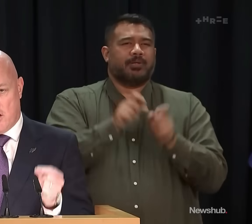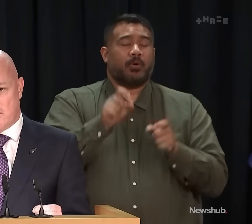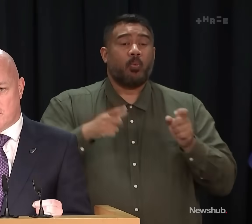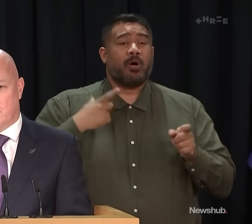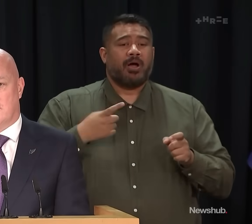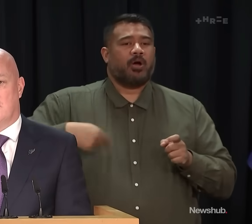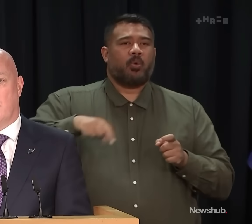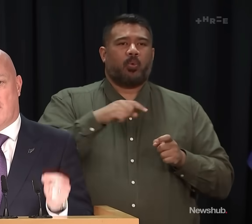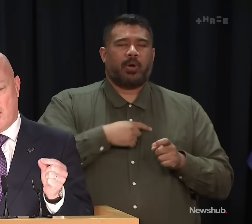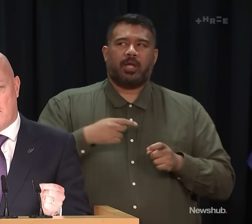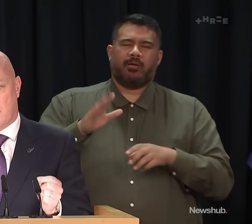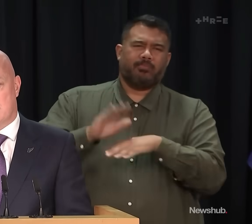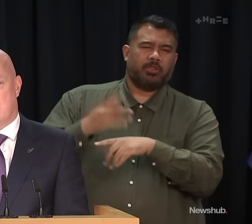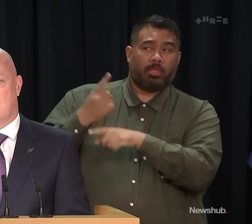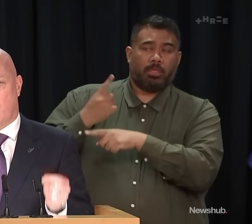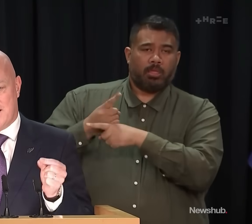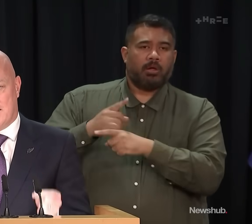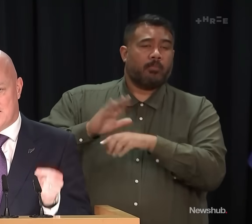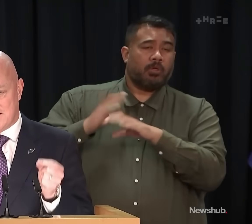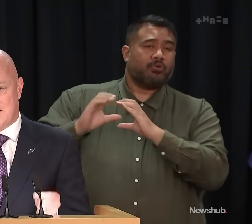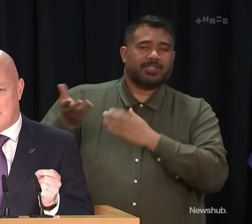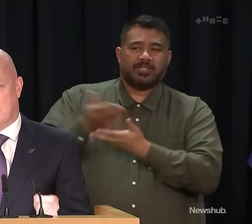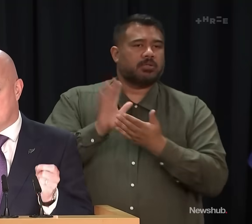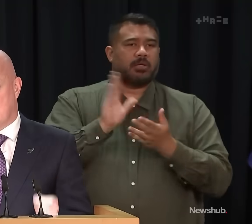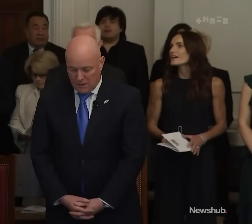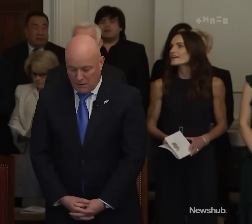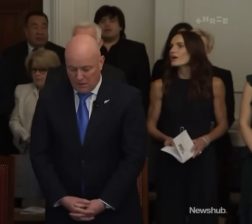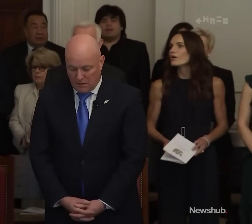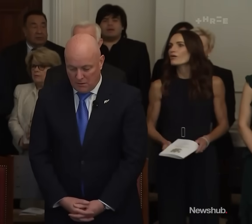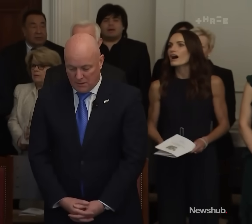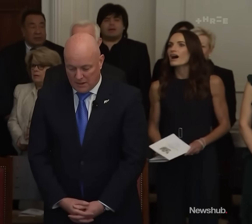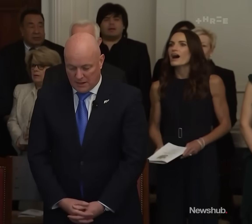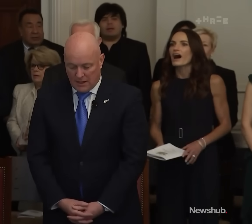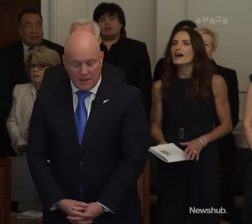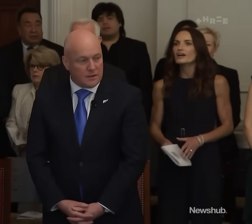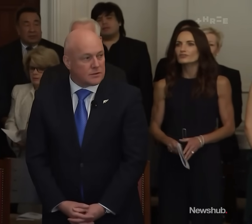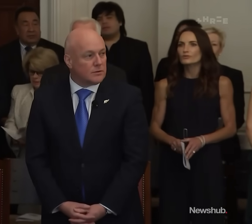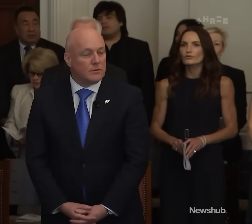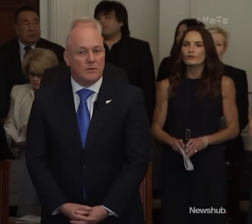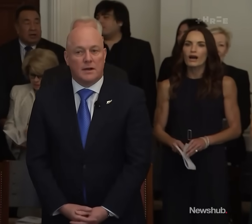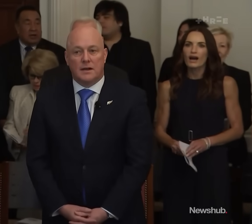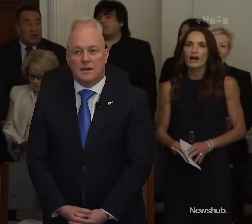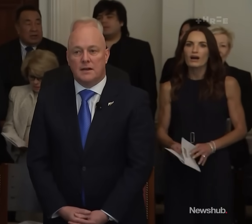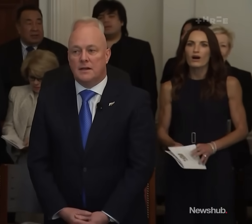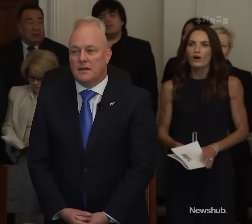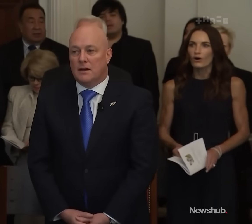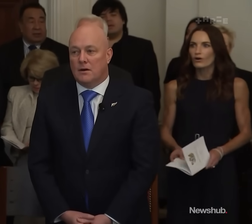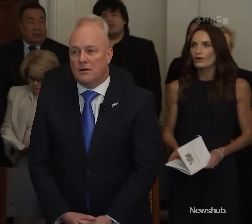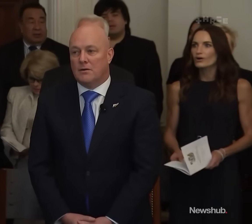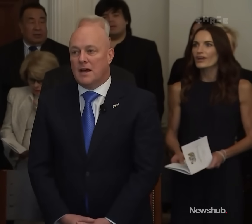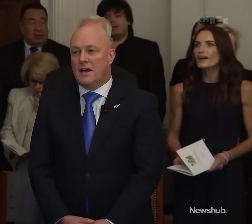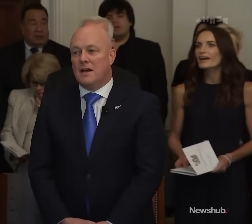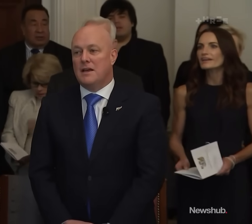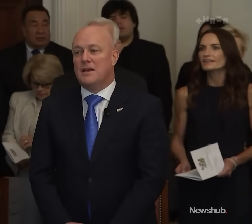are over the talk, we are over the conversation, we now need to get things done. The coalition also committing to implementing education